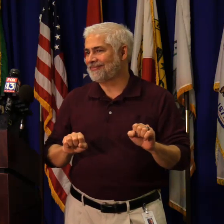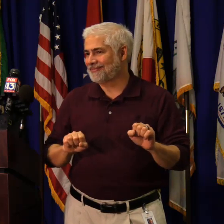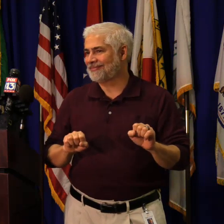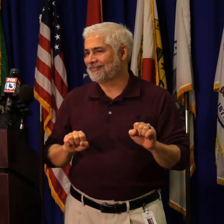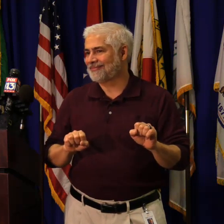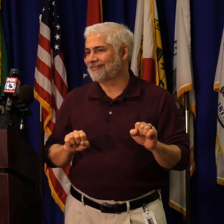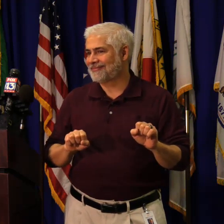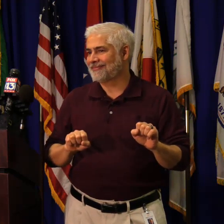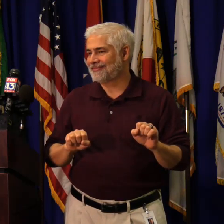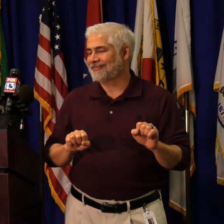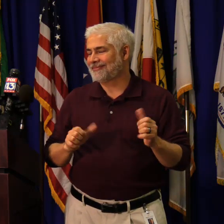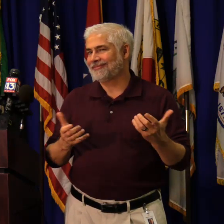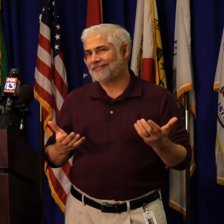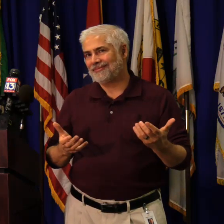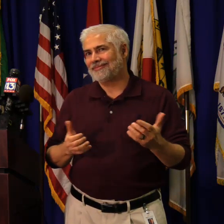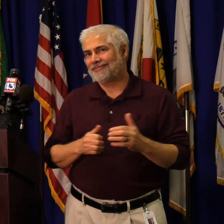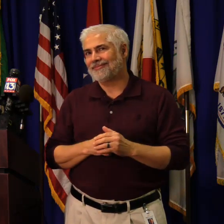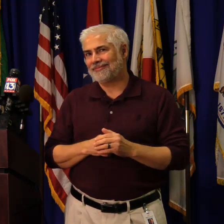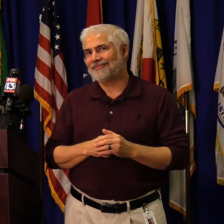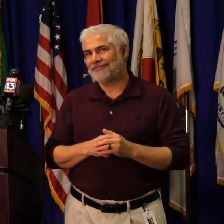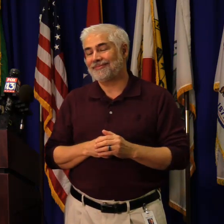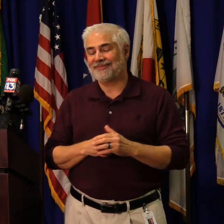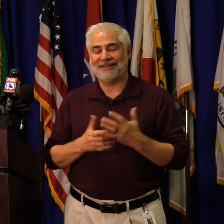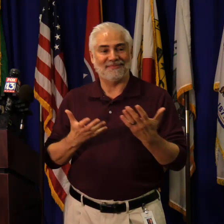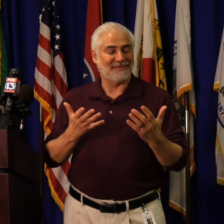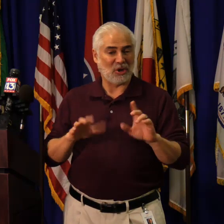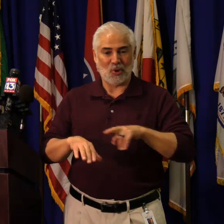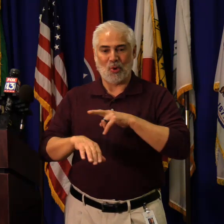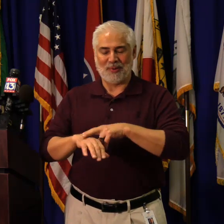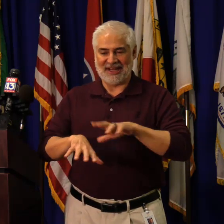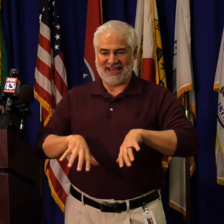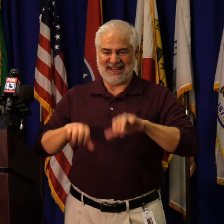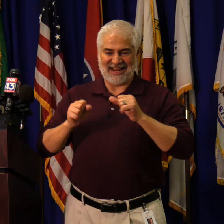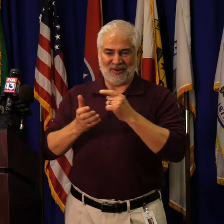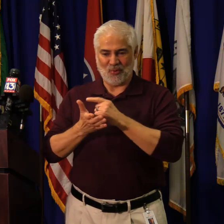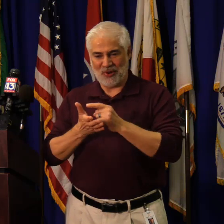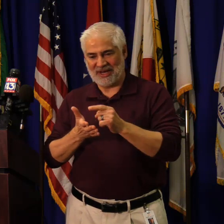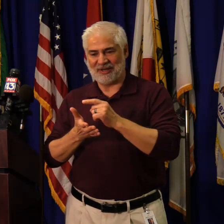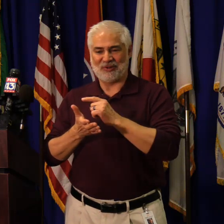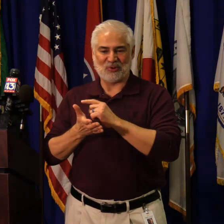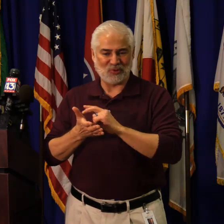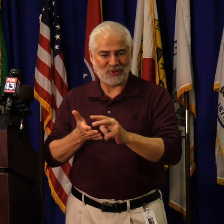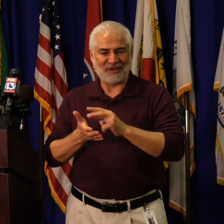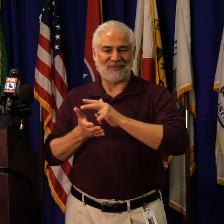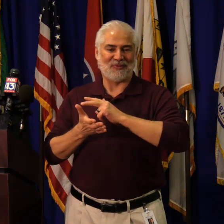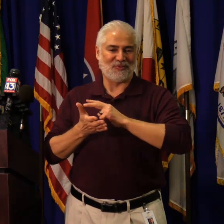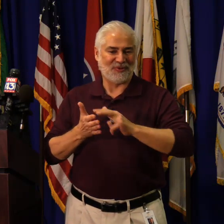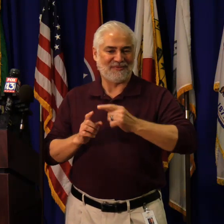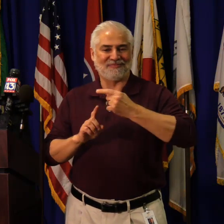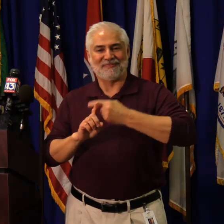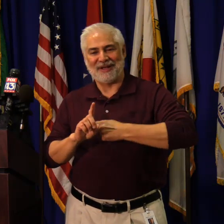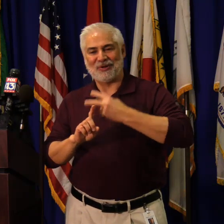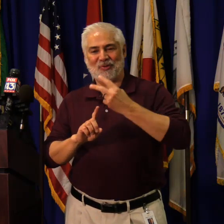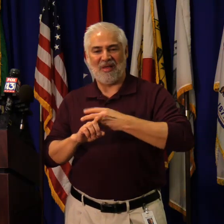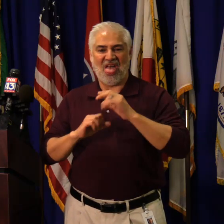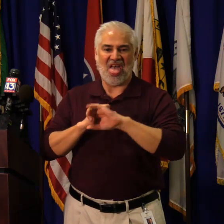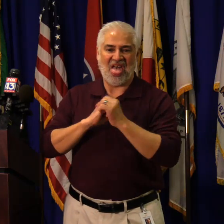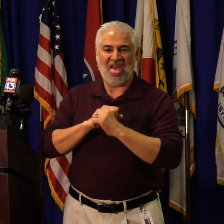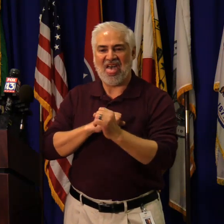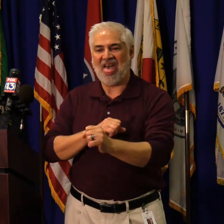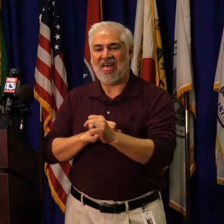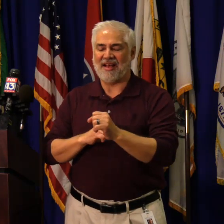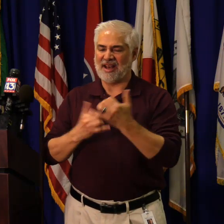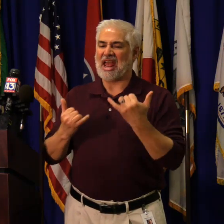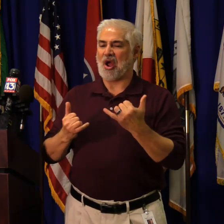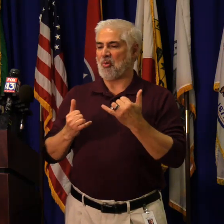taking what would have amounted rather to weeks and maybe months to dispose of a case, we're turning those around in just